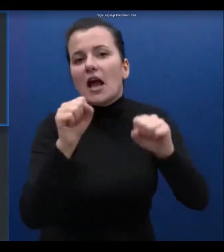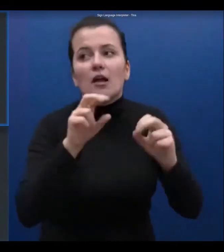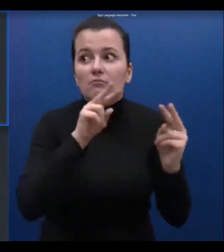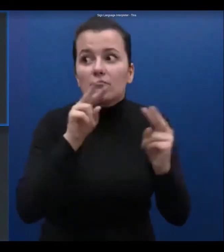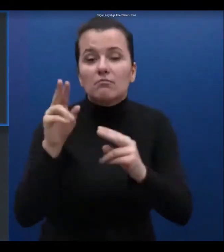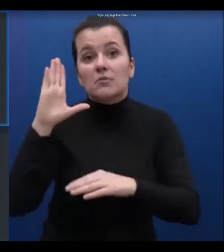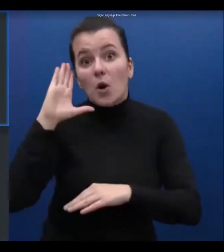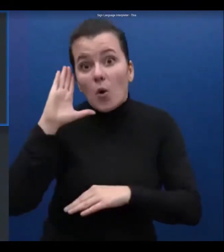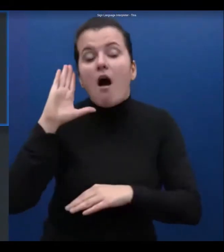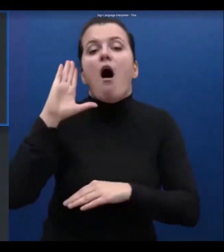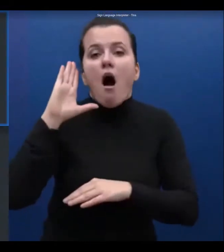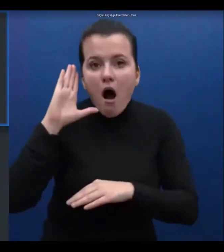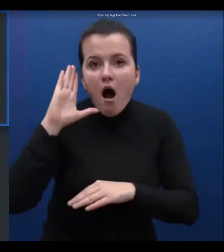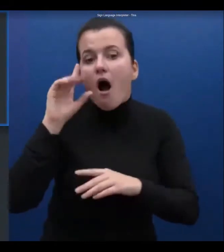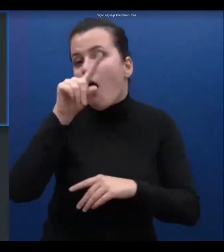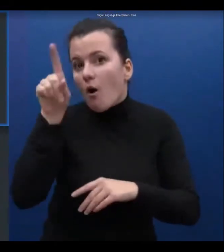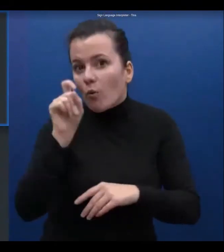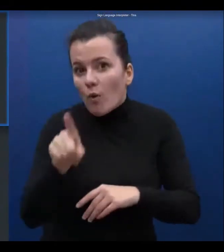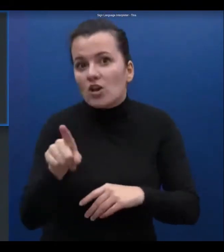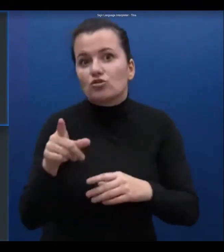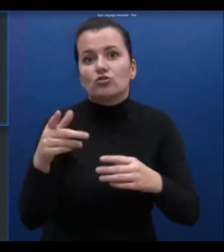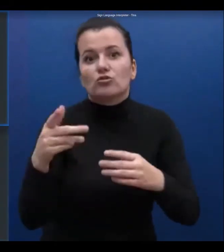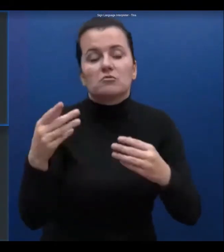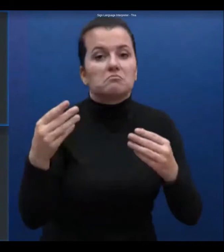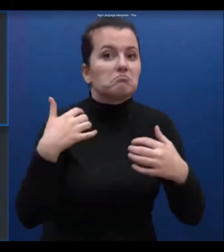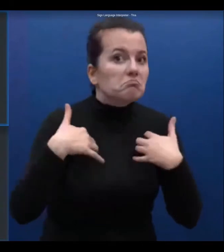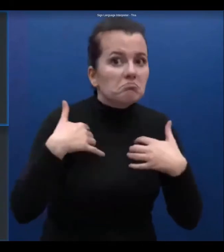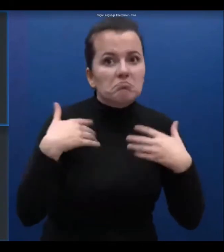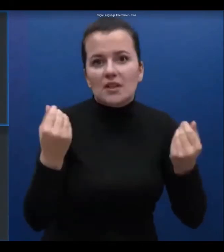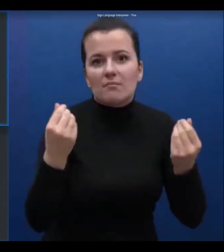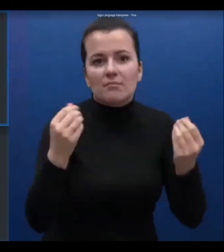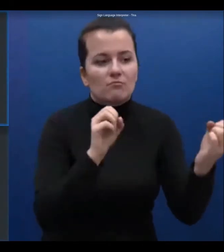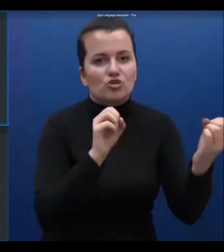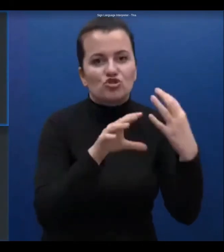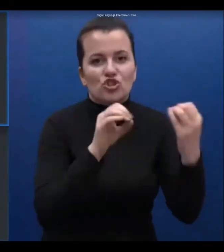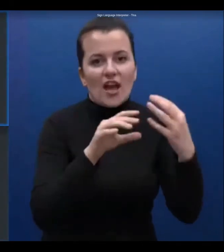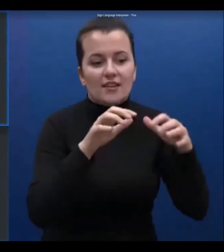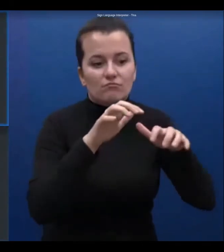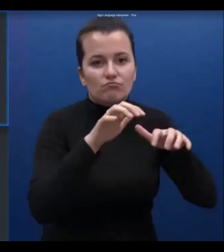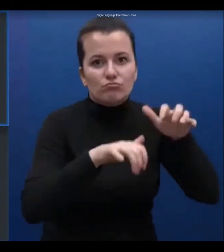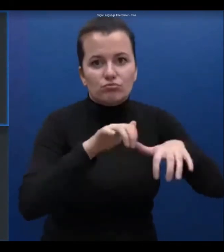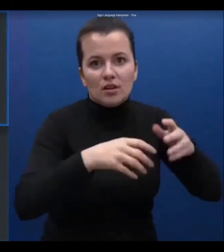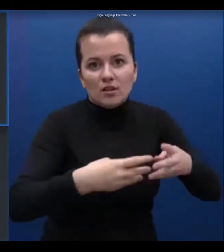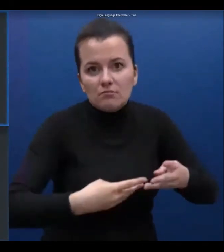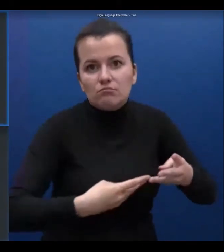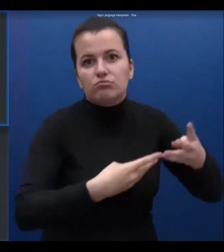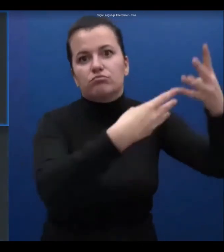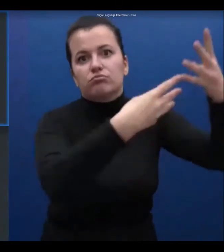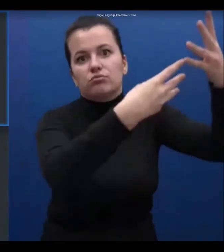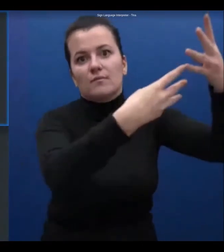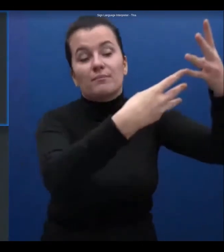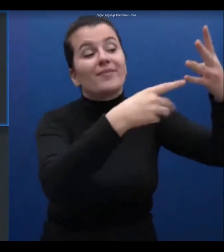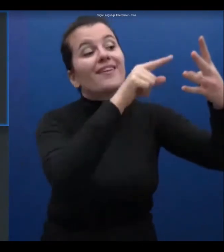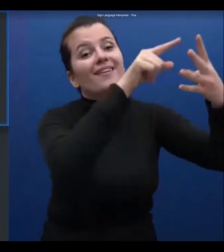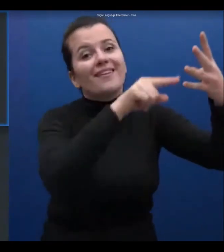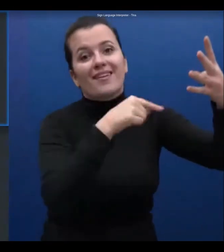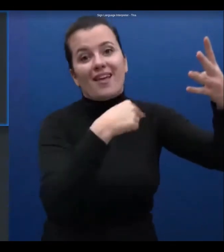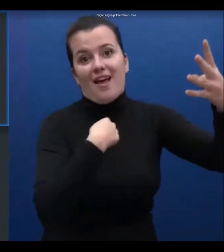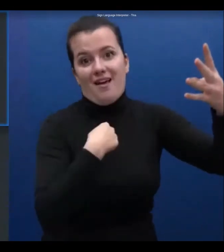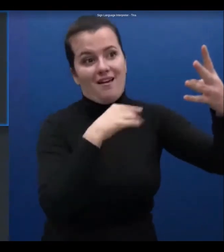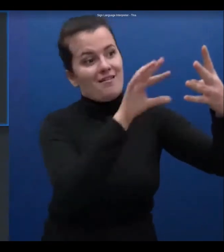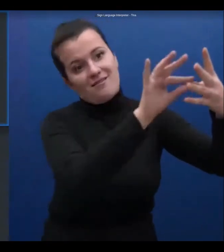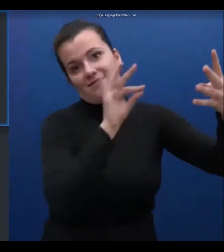the chat or in the Q&A. I'll be glad to read your questions for Emanuela at the end of her